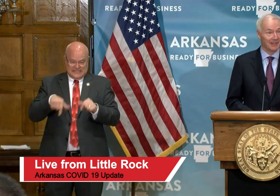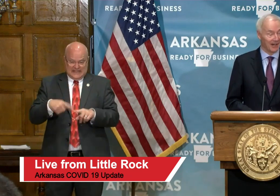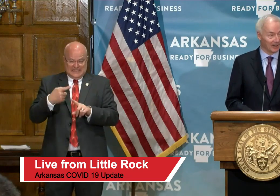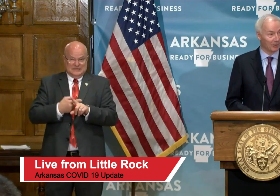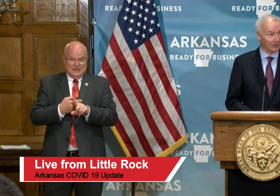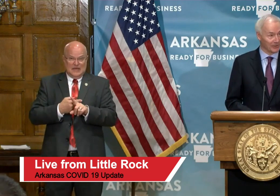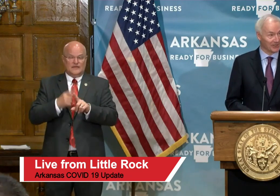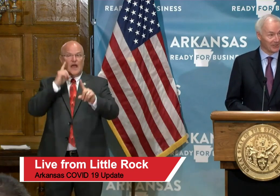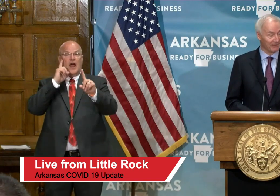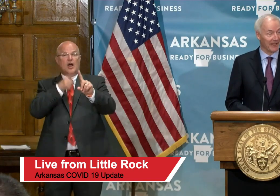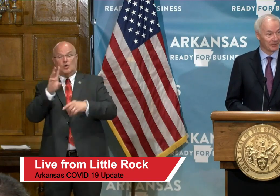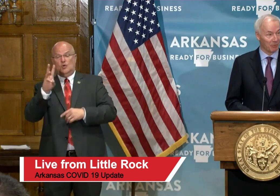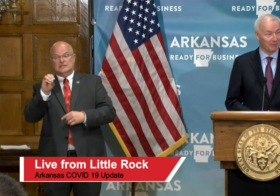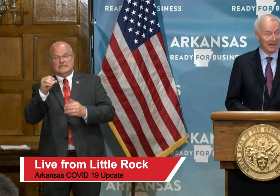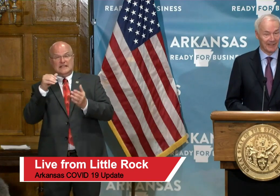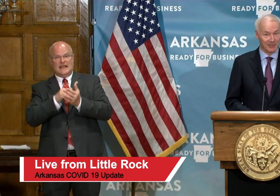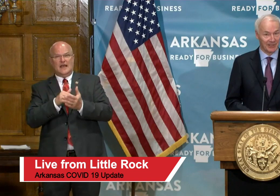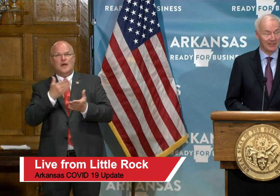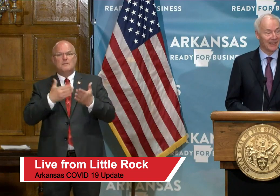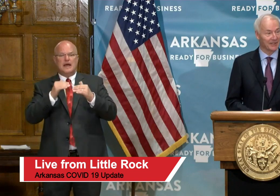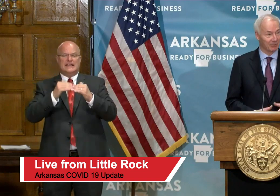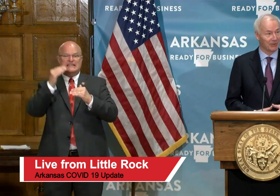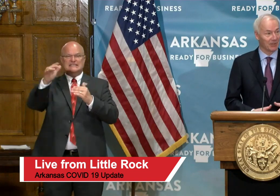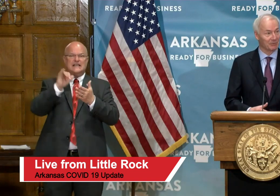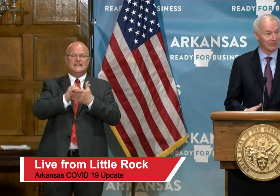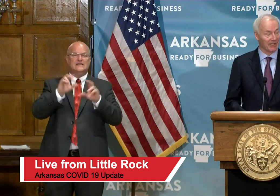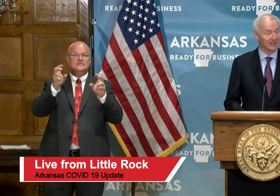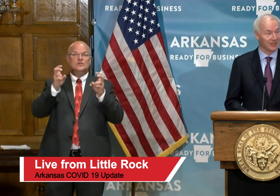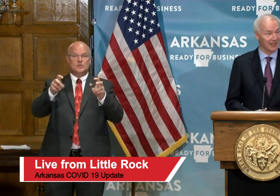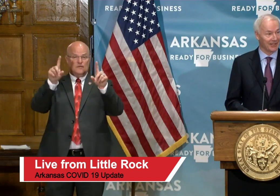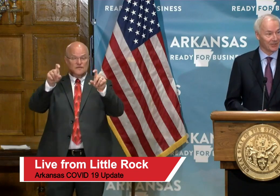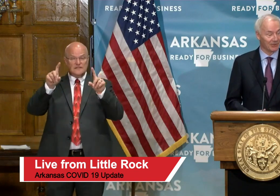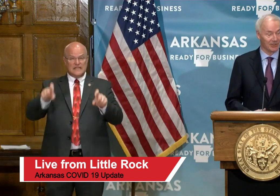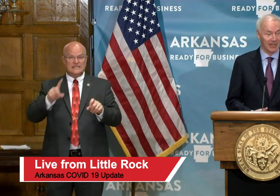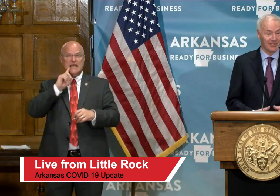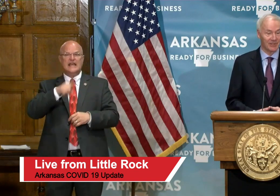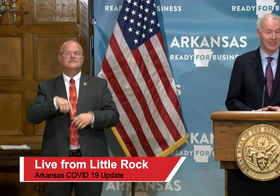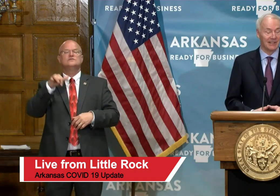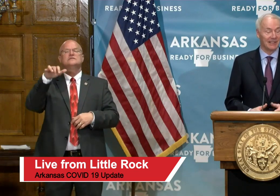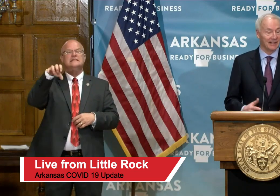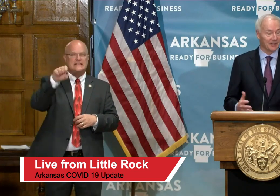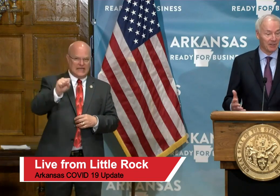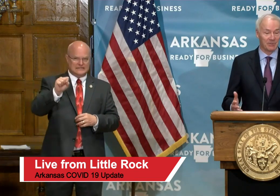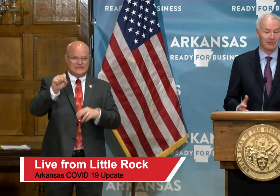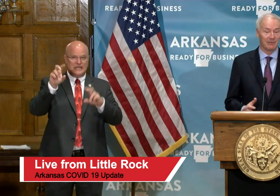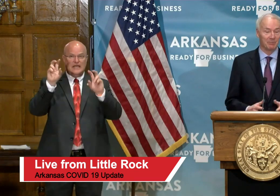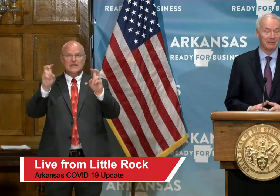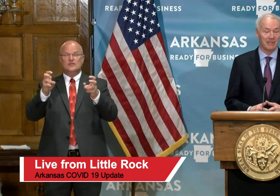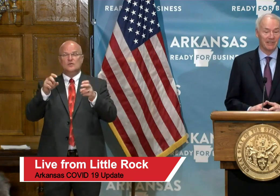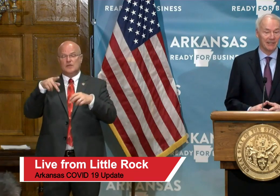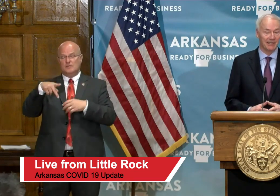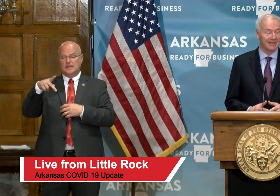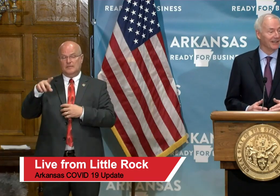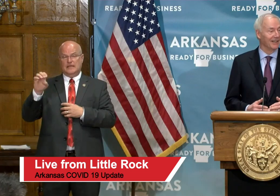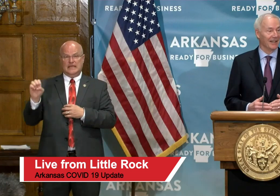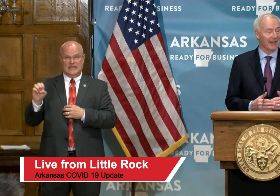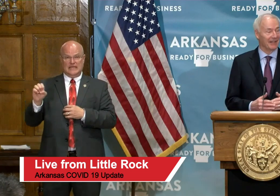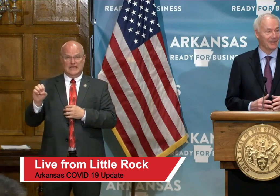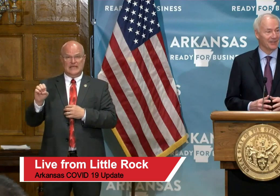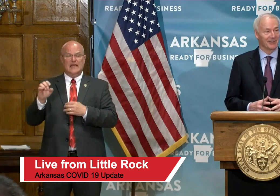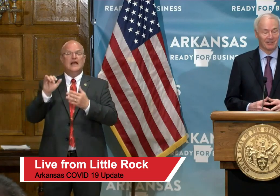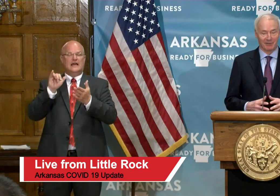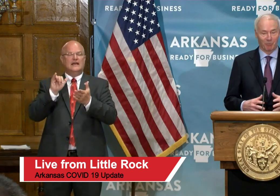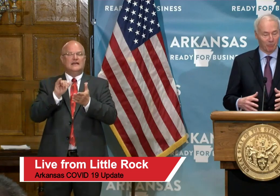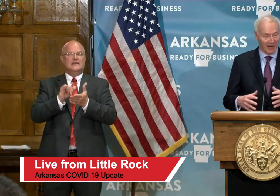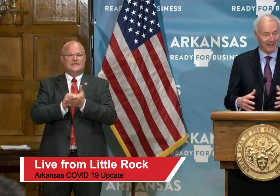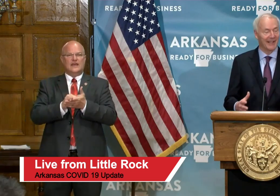month. Our goal is 60,000. We might exceed that. So in terms of testing, the answer is yes. In terms of the PPE,